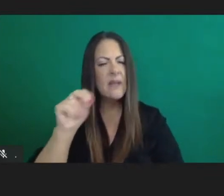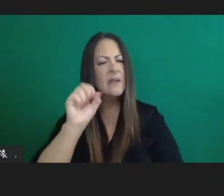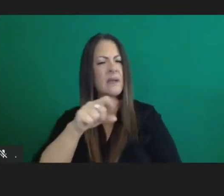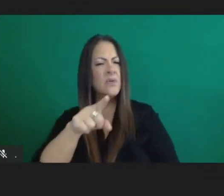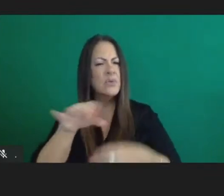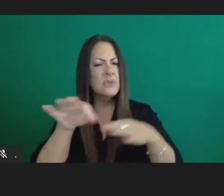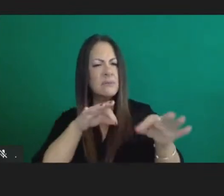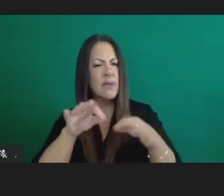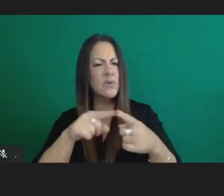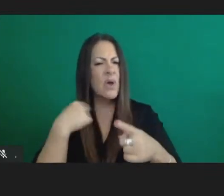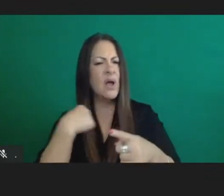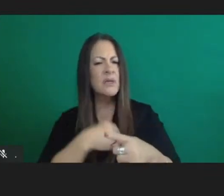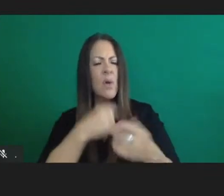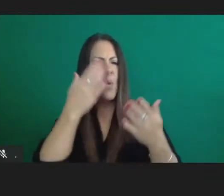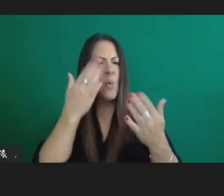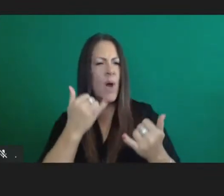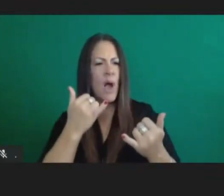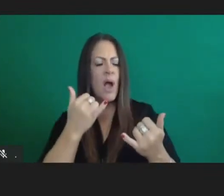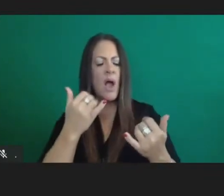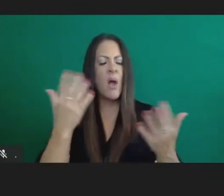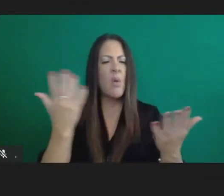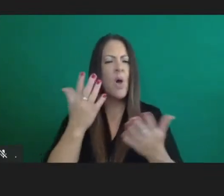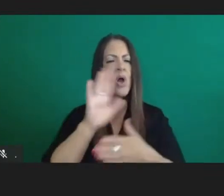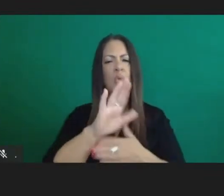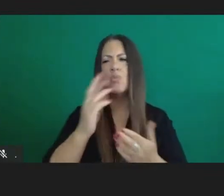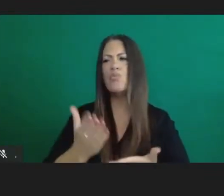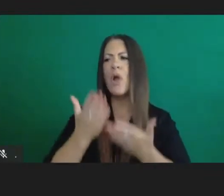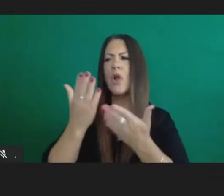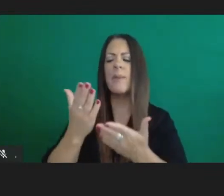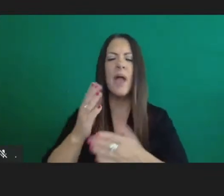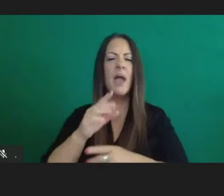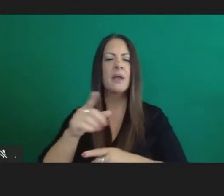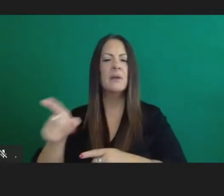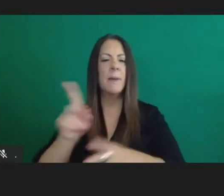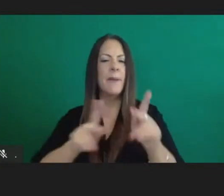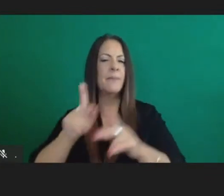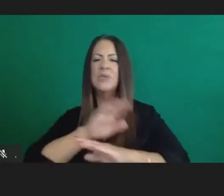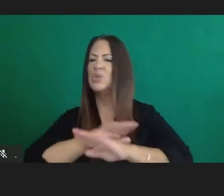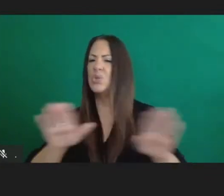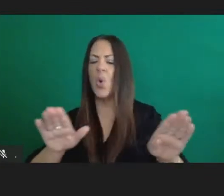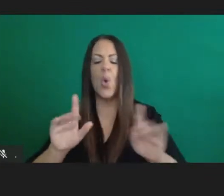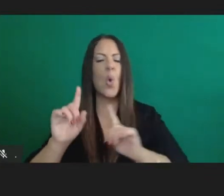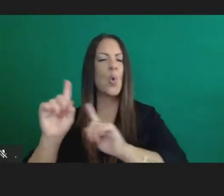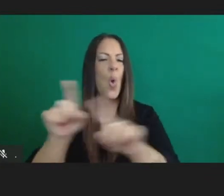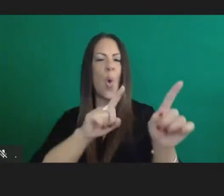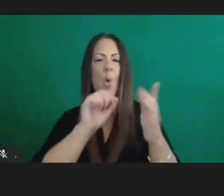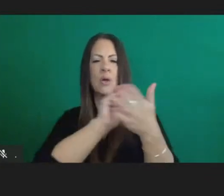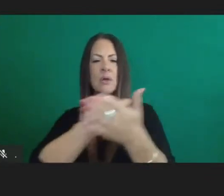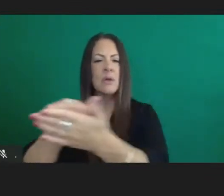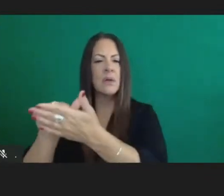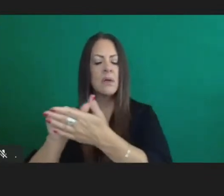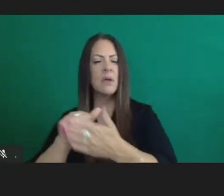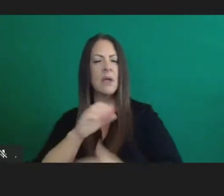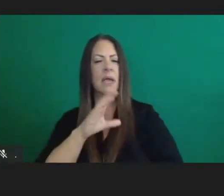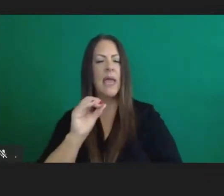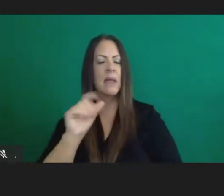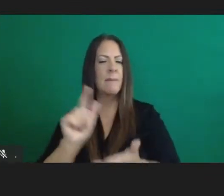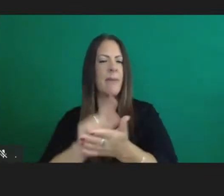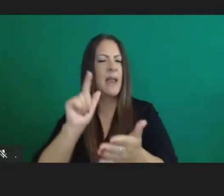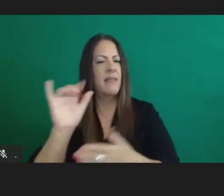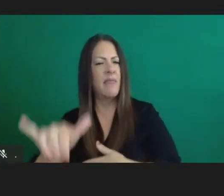the decision to recommend not trick-or-treating versus banning it, and any concerns you have about the upcoming